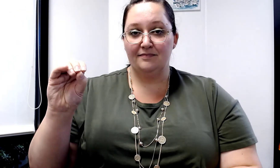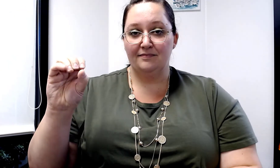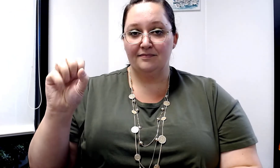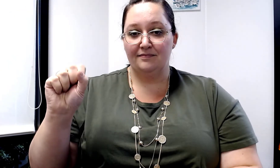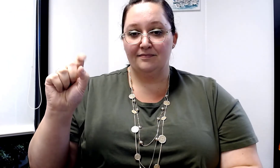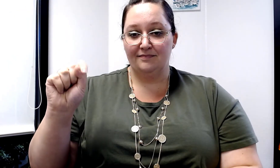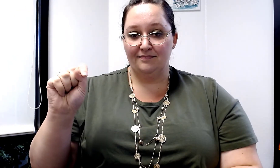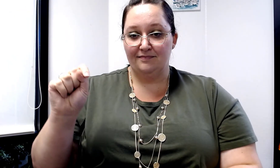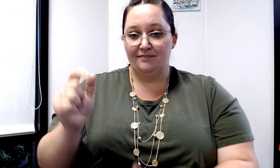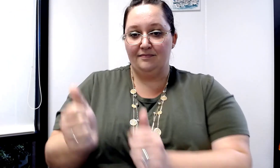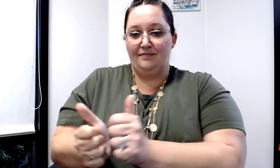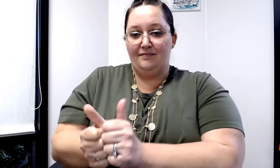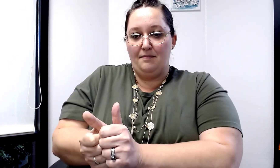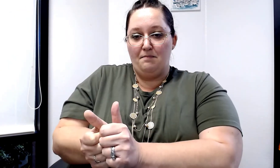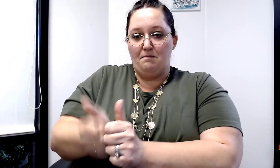57, most.